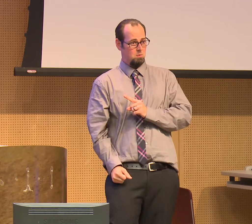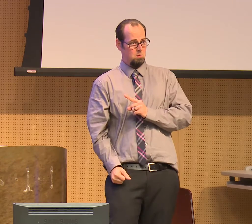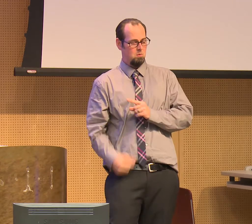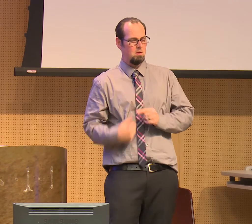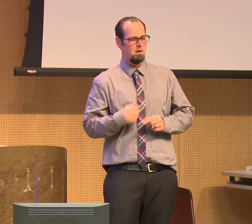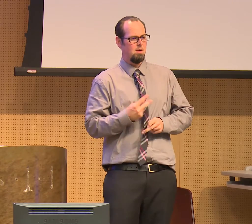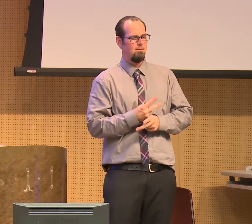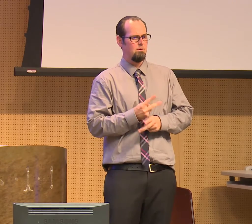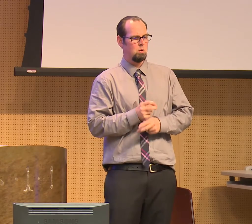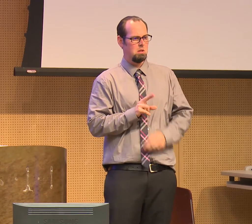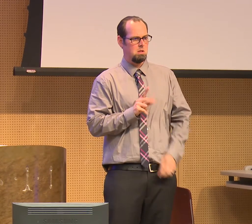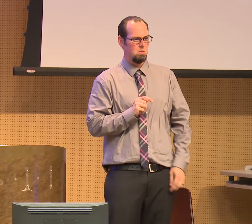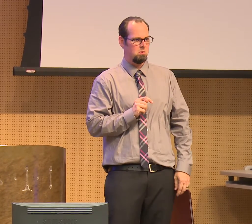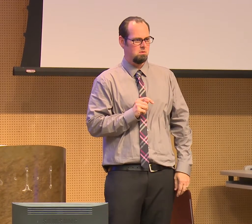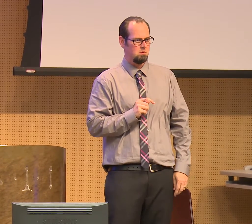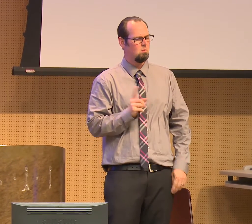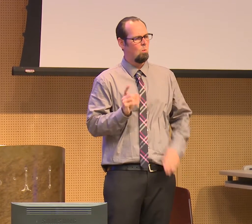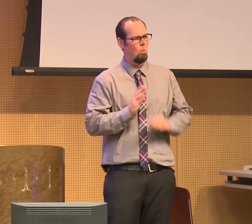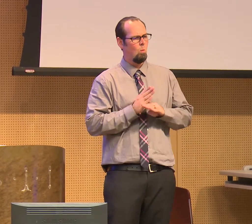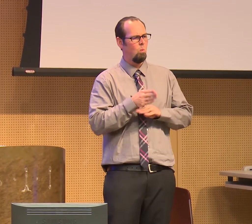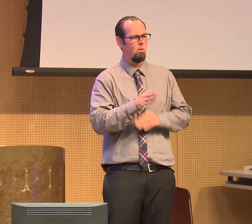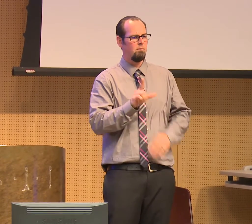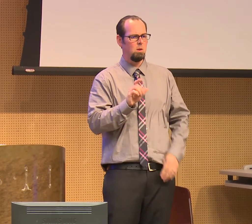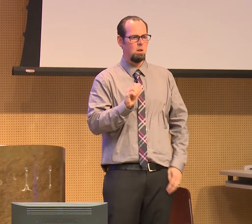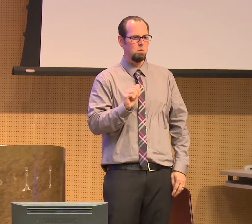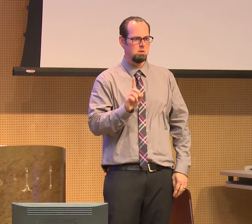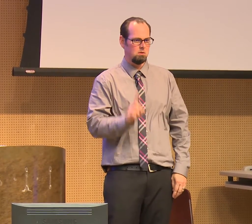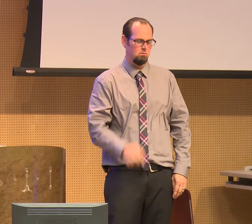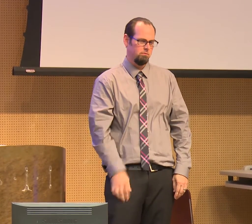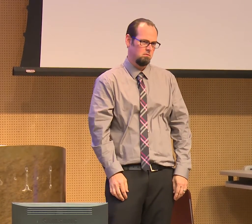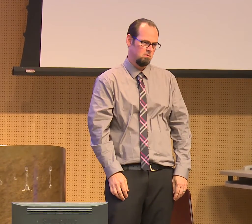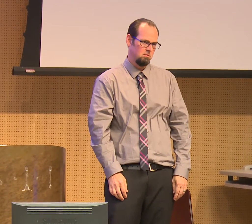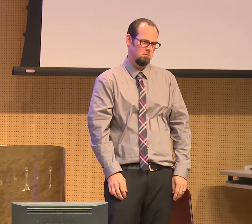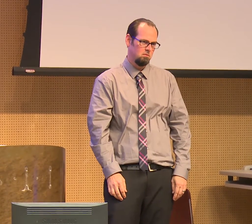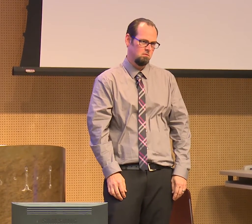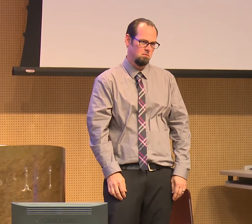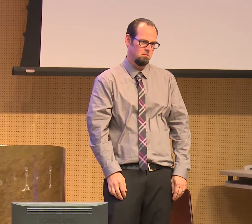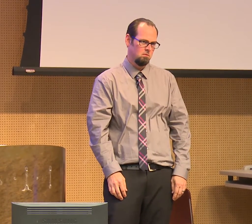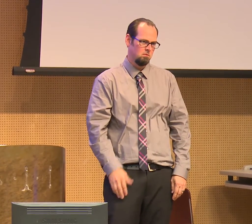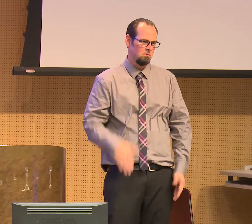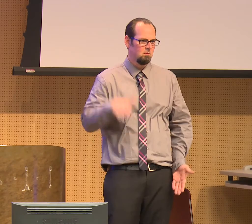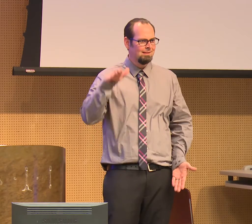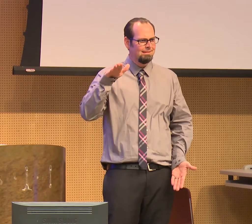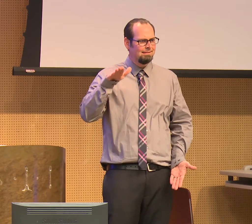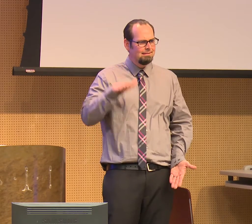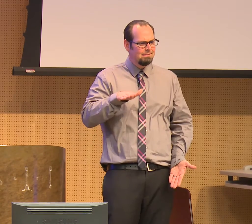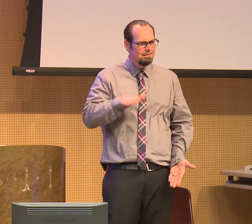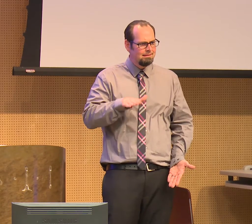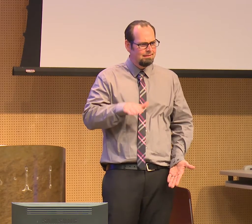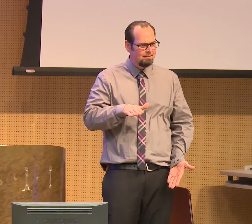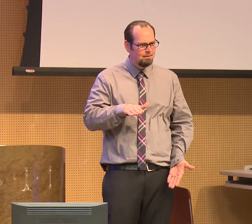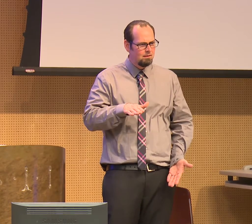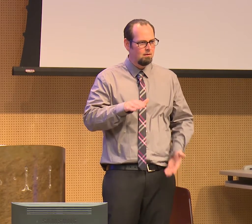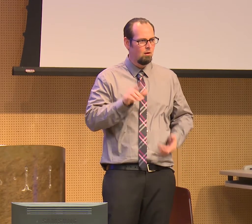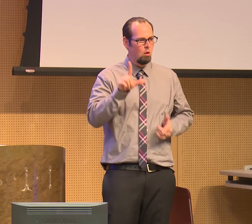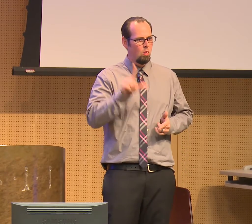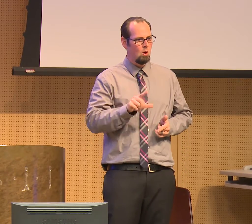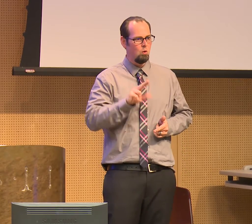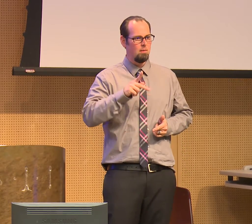you have to figure things out. You can't run it overloading the machines. You have to reduce the